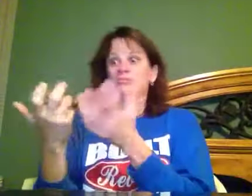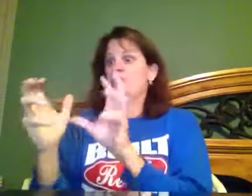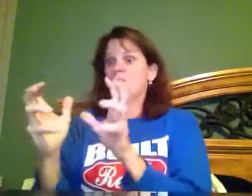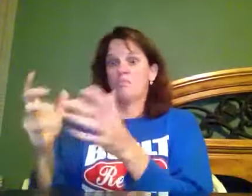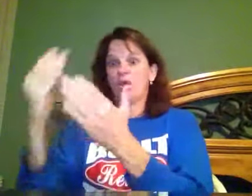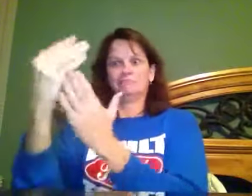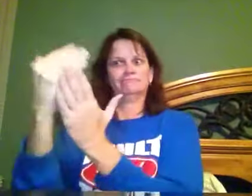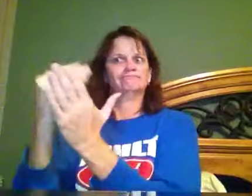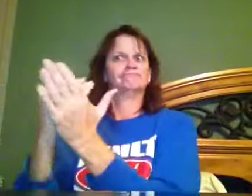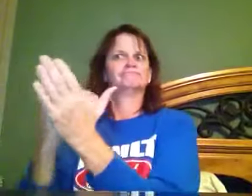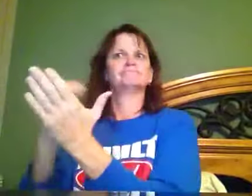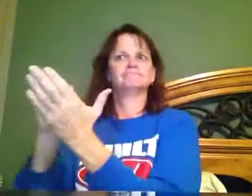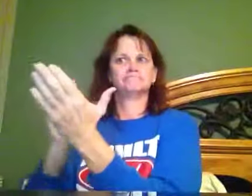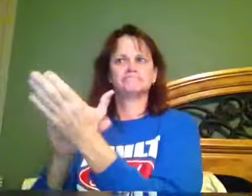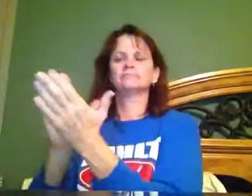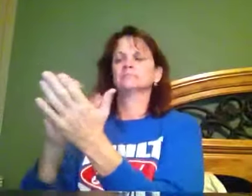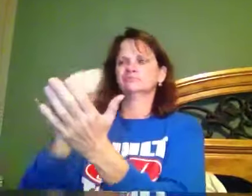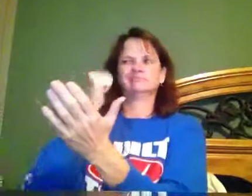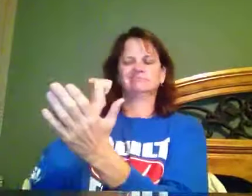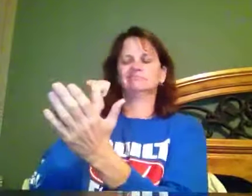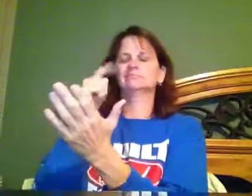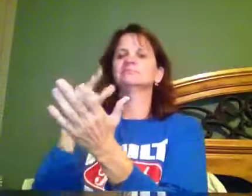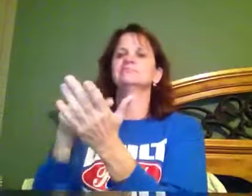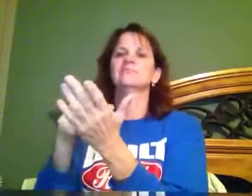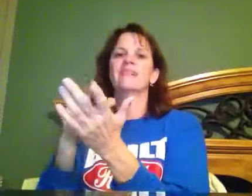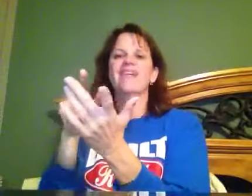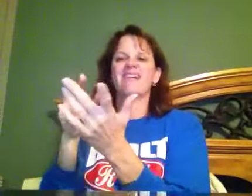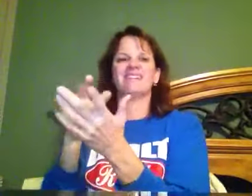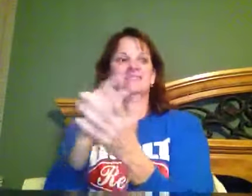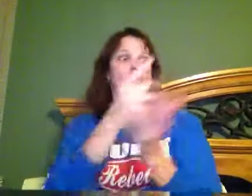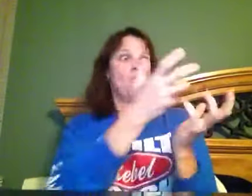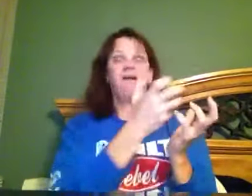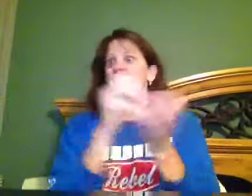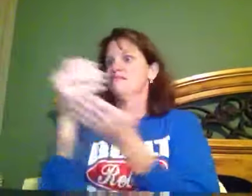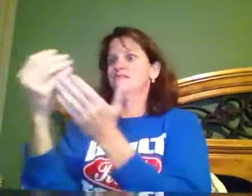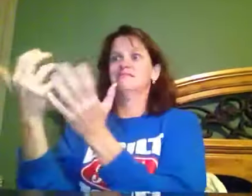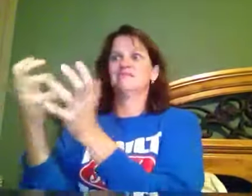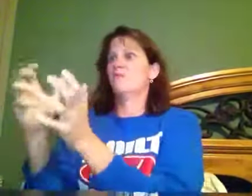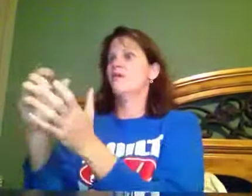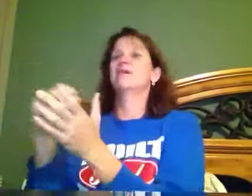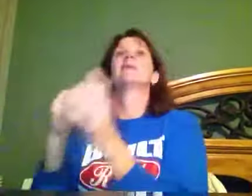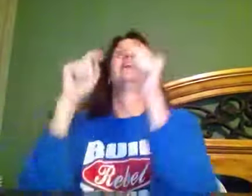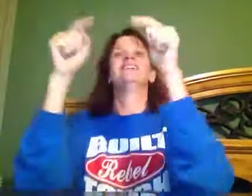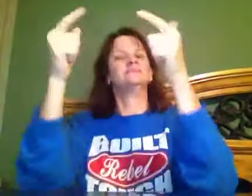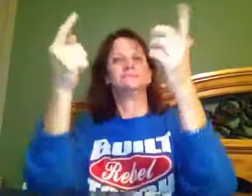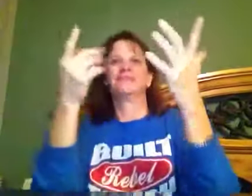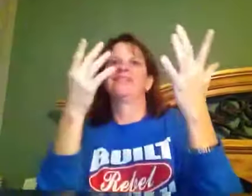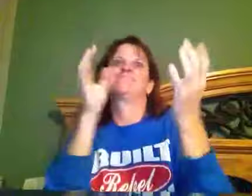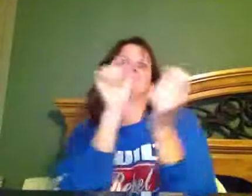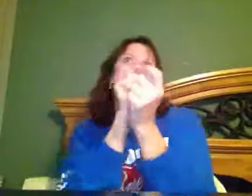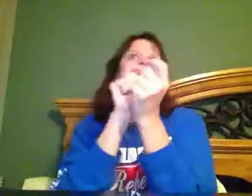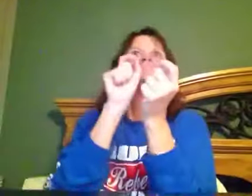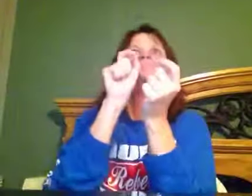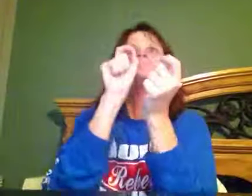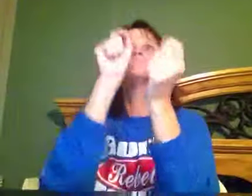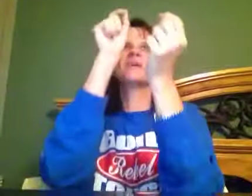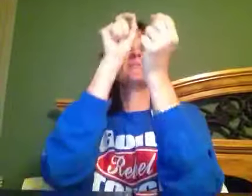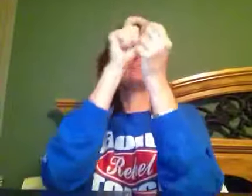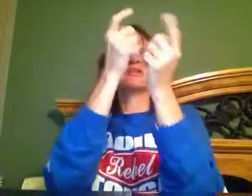like to have that would be special, kind of the icing on the cake. Then we're going to go look for homes. Your realtor can look